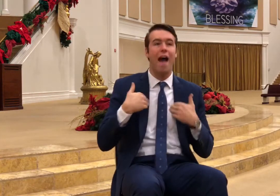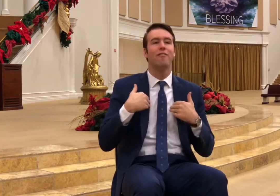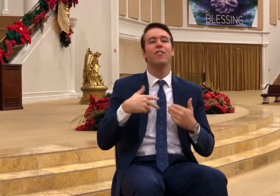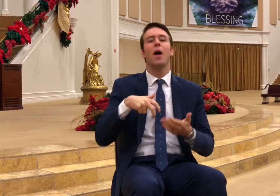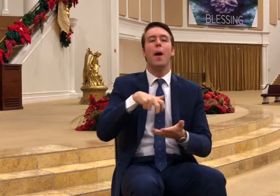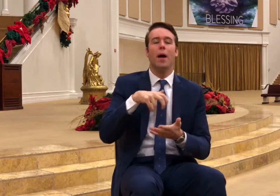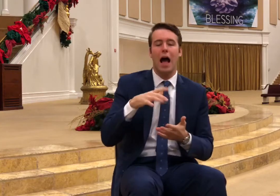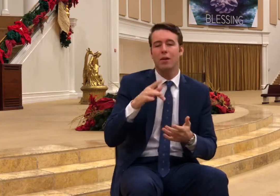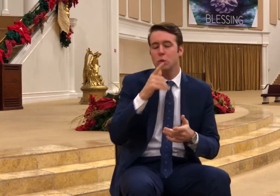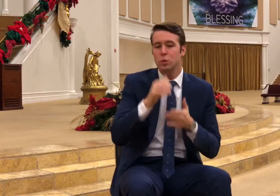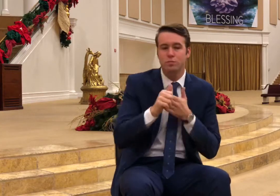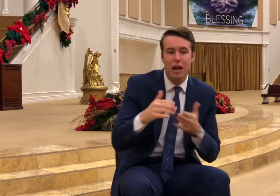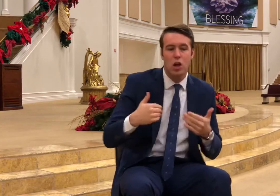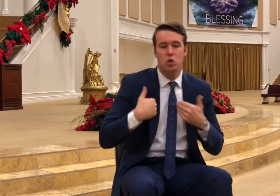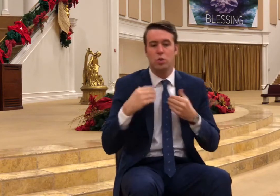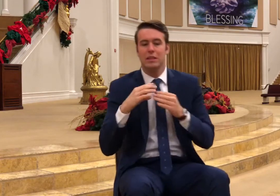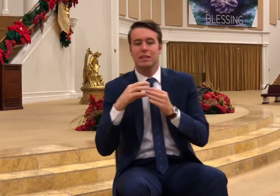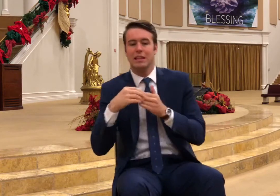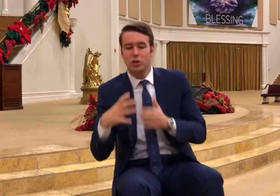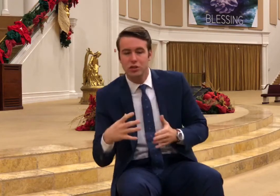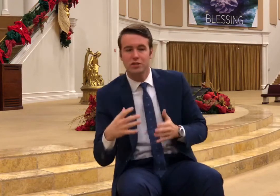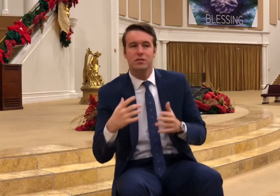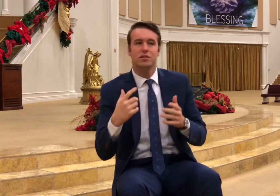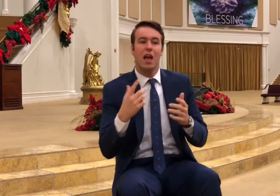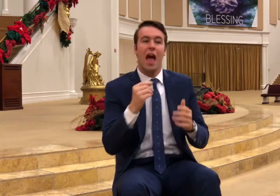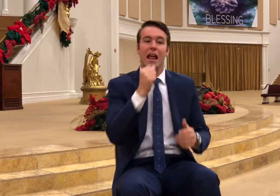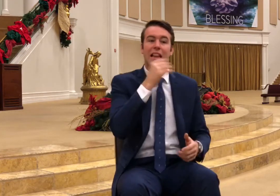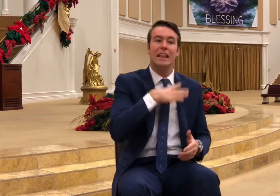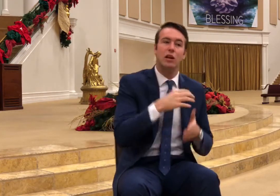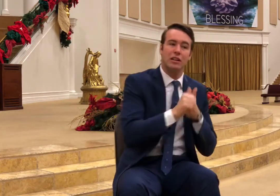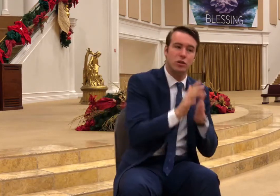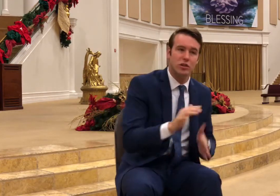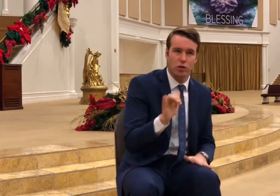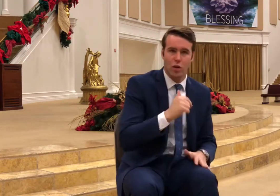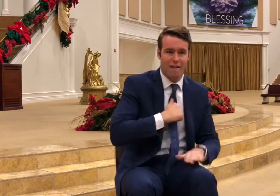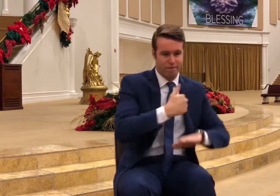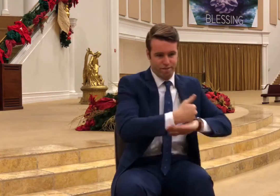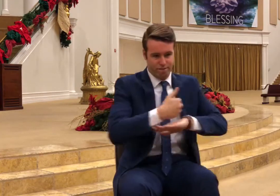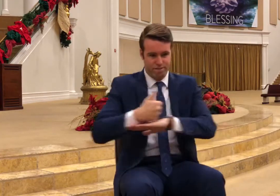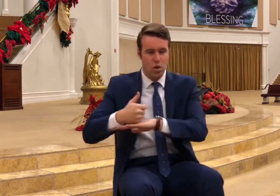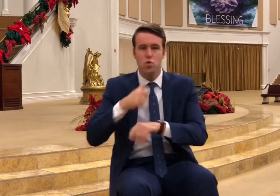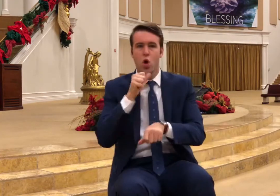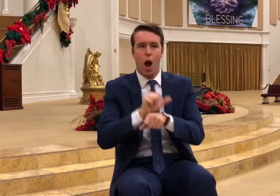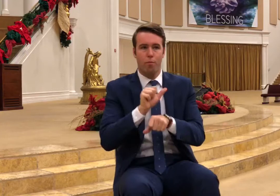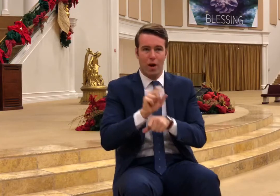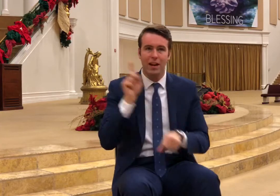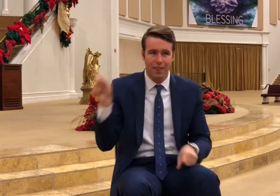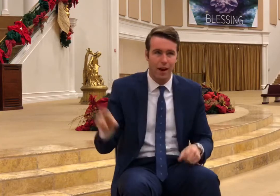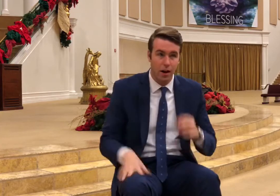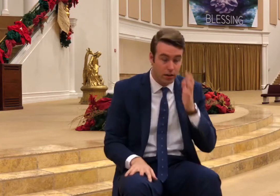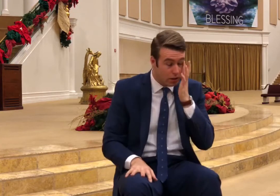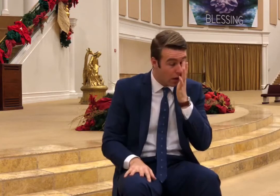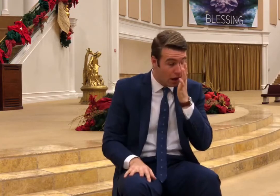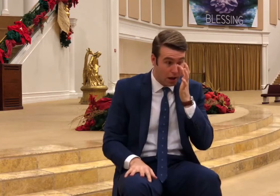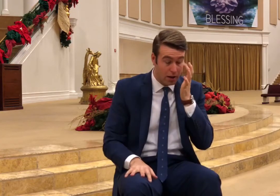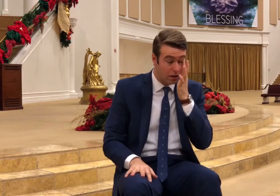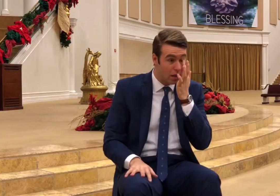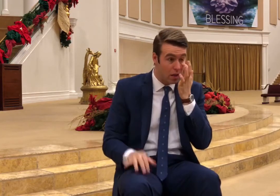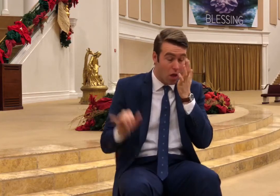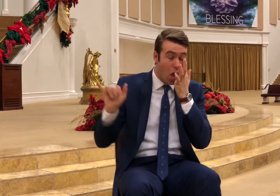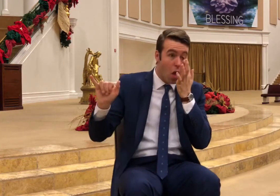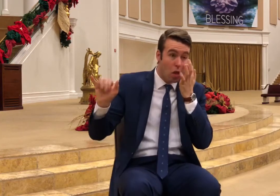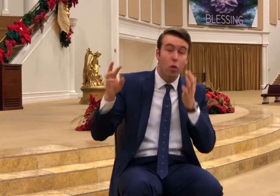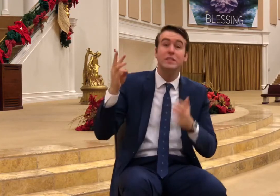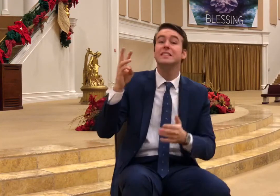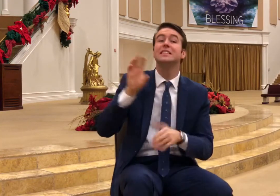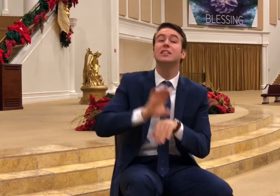we now have youth leaders, and even ladies auxiliary leaders that are operating there. And those 16 churches,